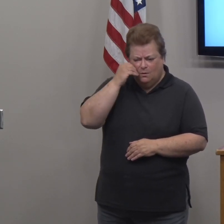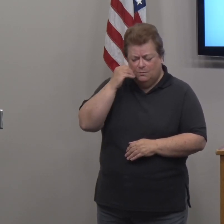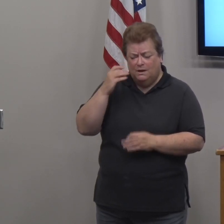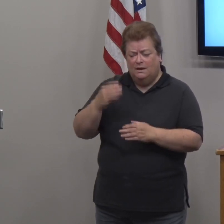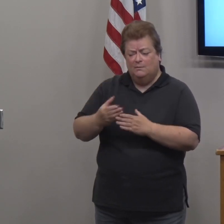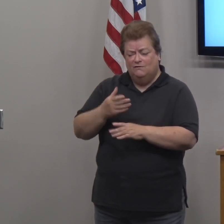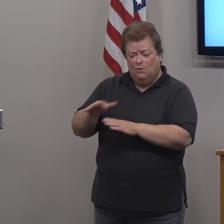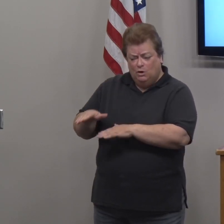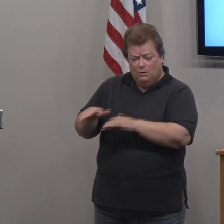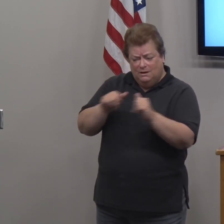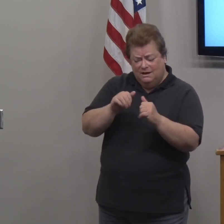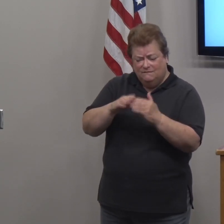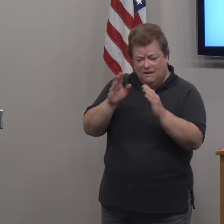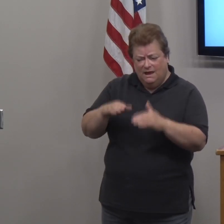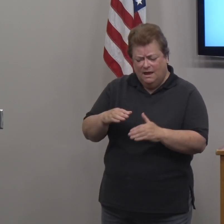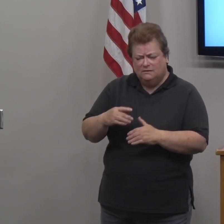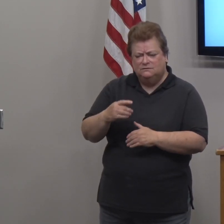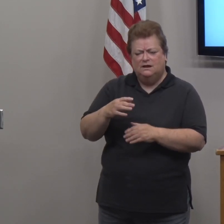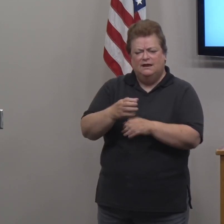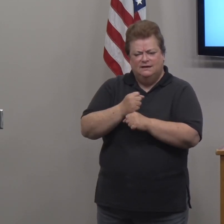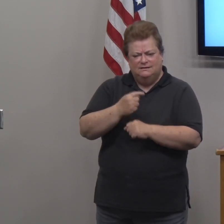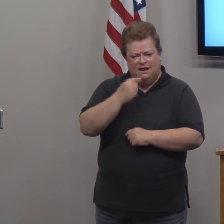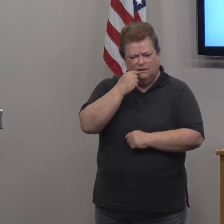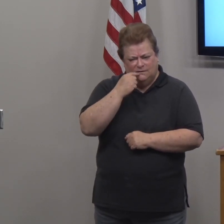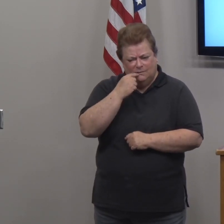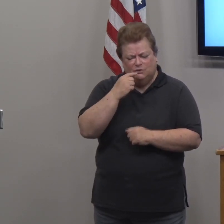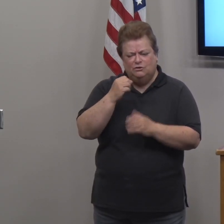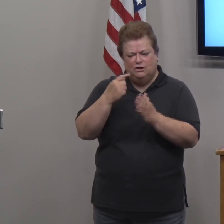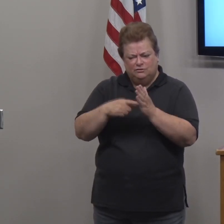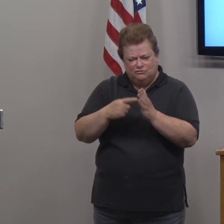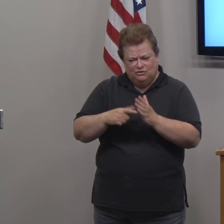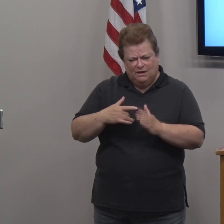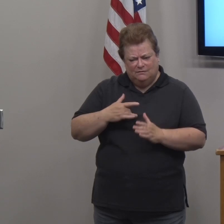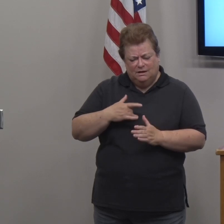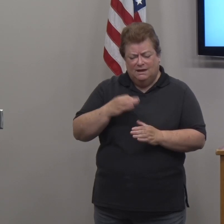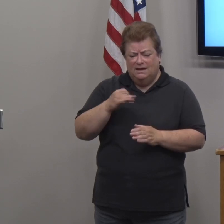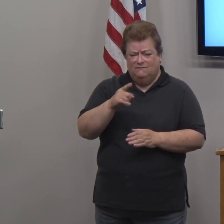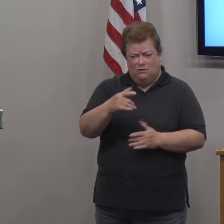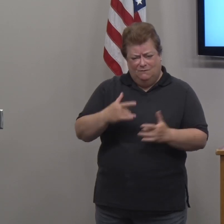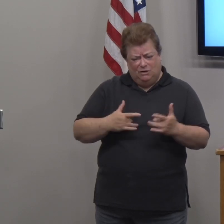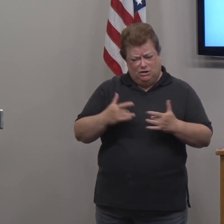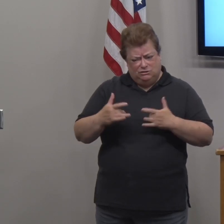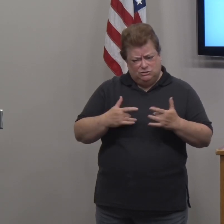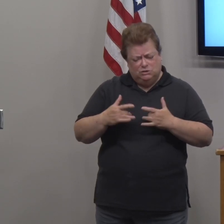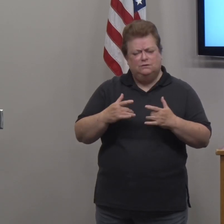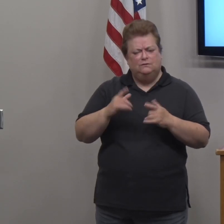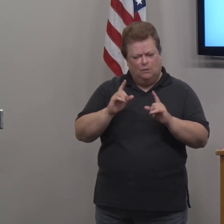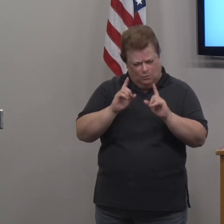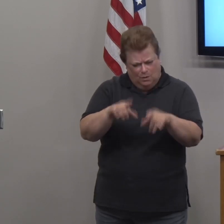temperature and check yourself for symptoms. If you're concerned, get a test. With these